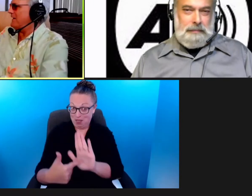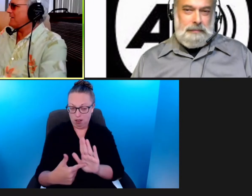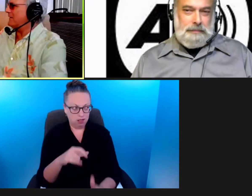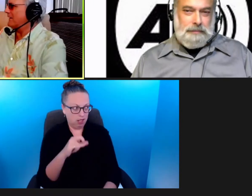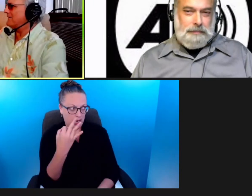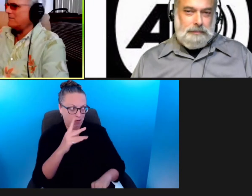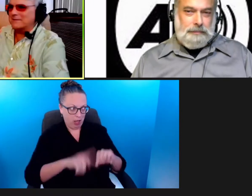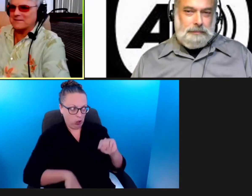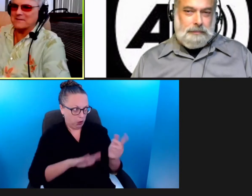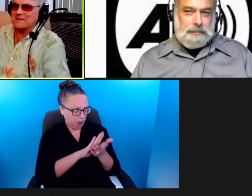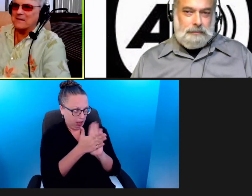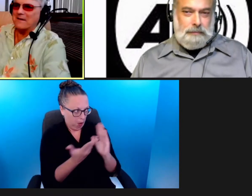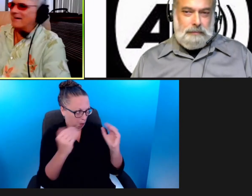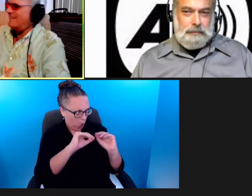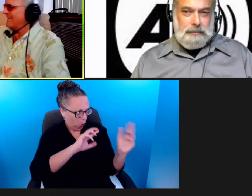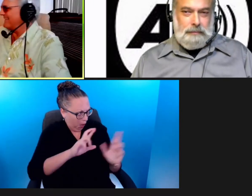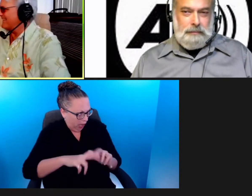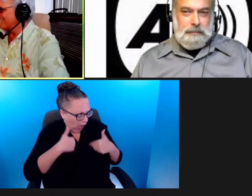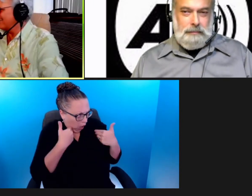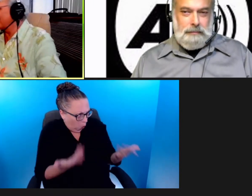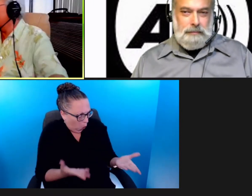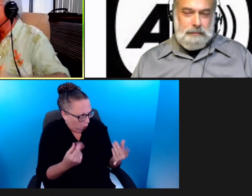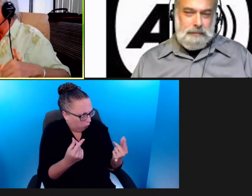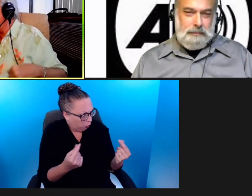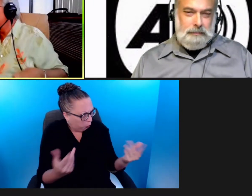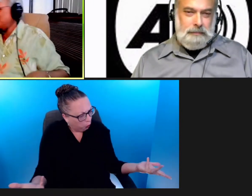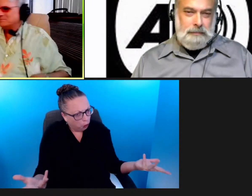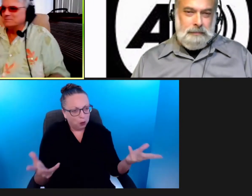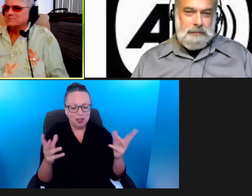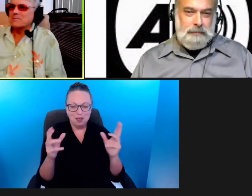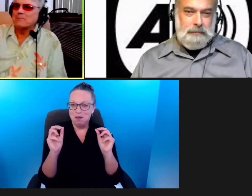any readier, I don't know what to do. Okay.